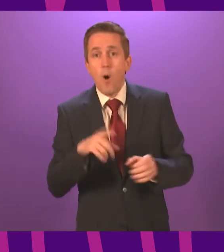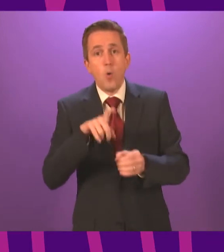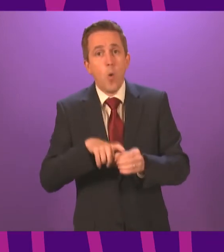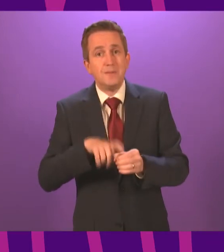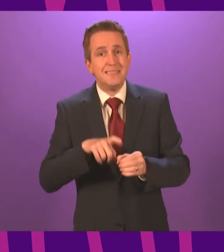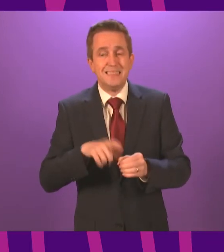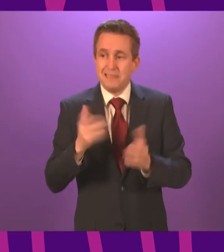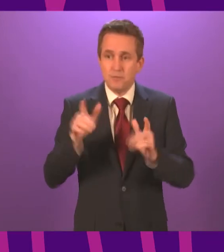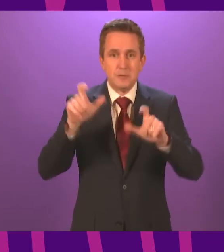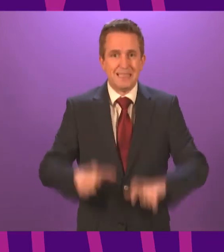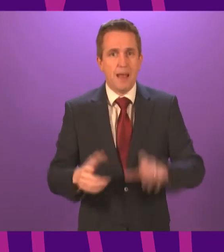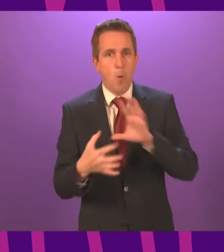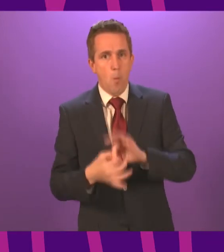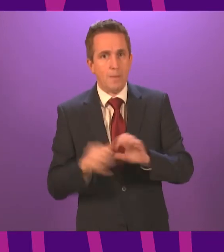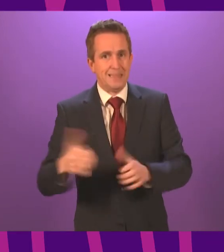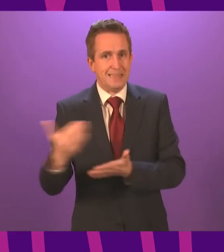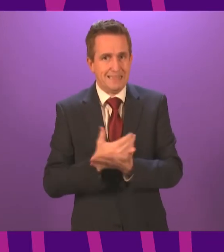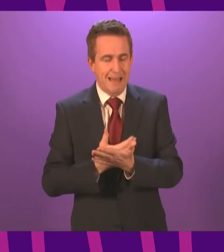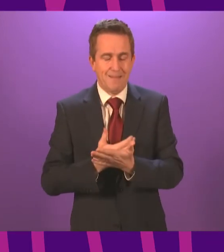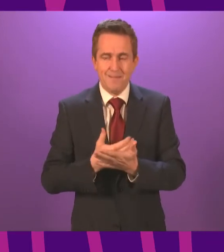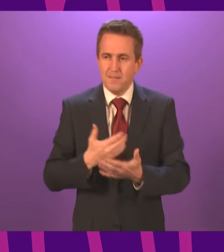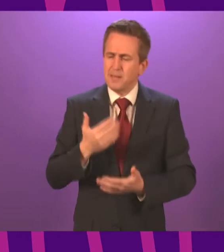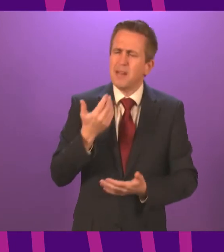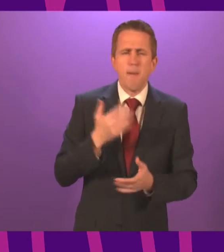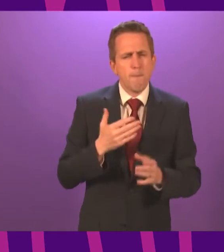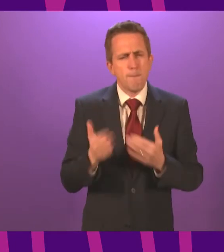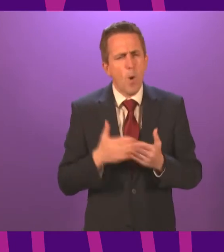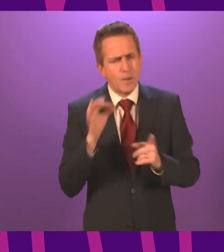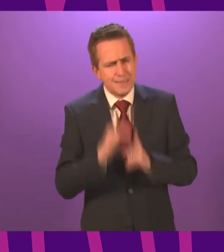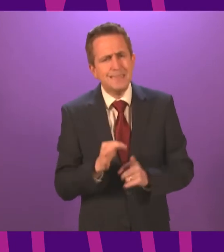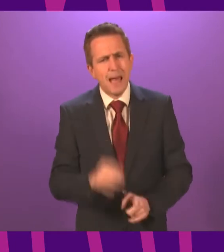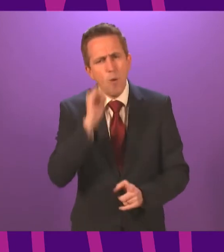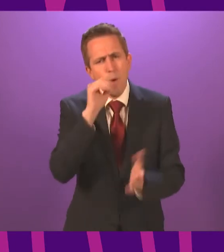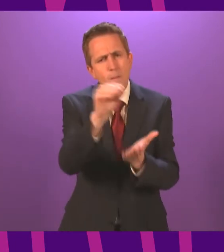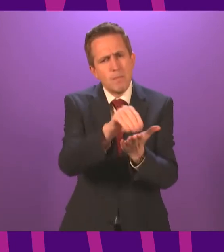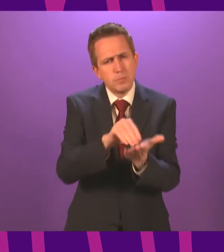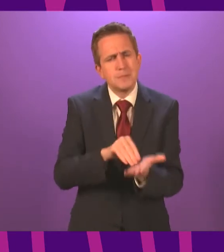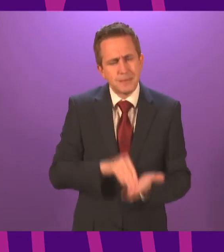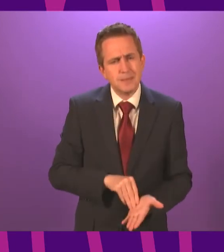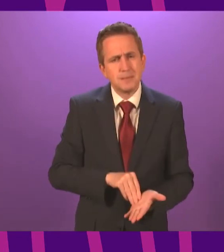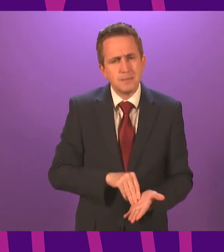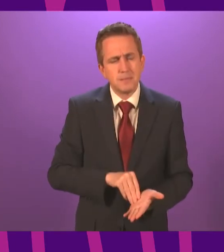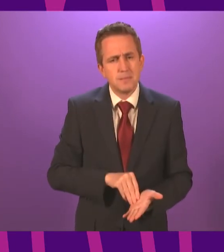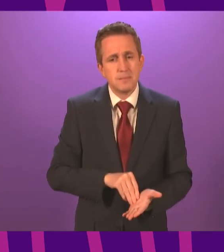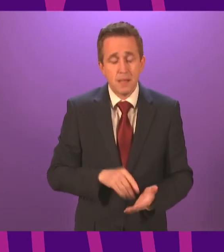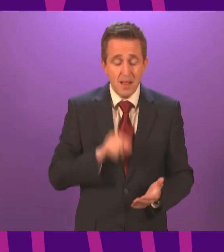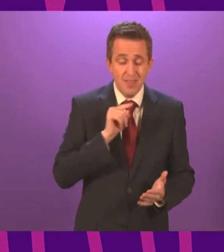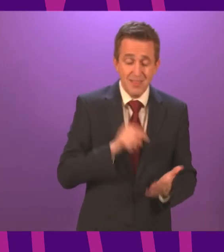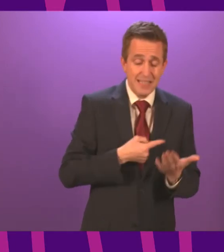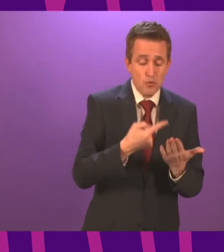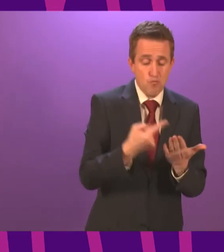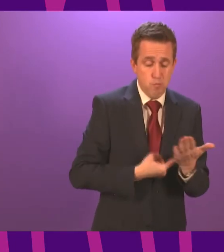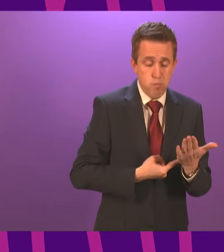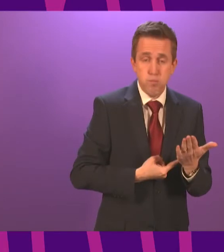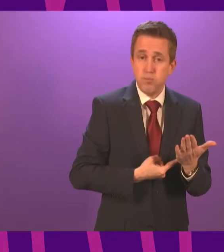home and stay safe. Again, we'll set all these things out in far more detail, but that is what essentially these regulations are about, trying to